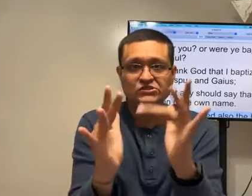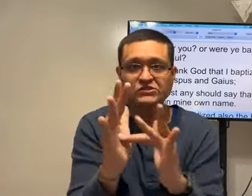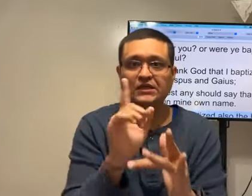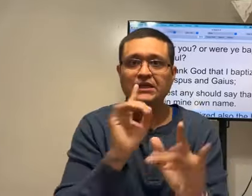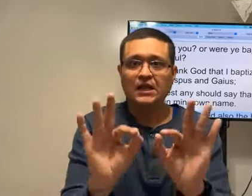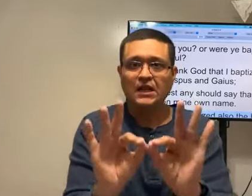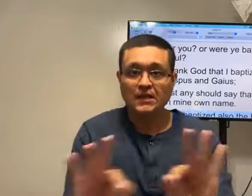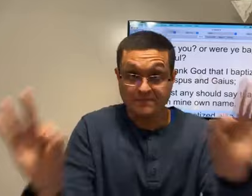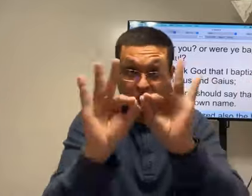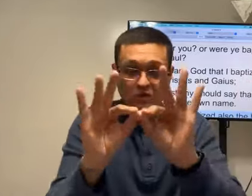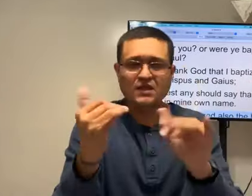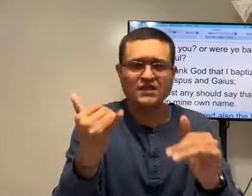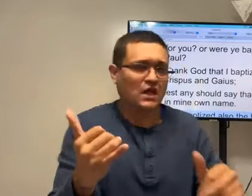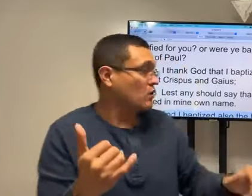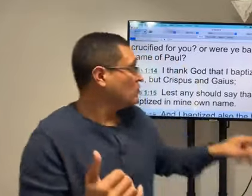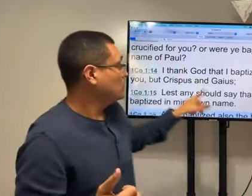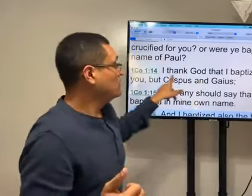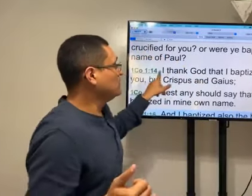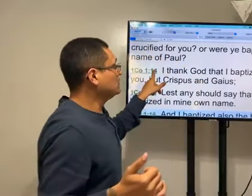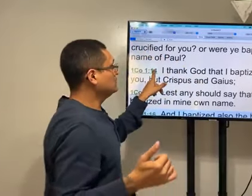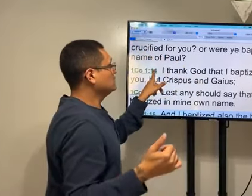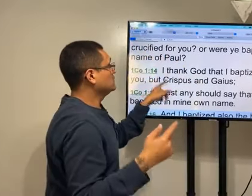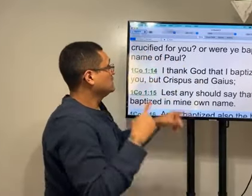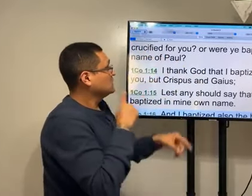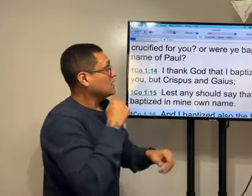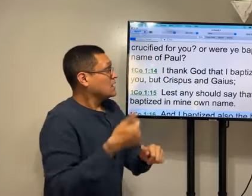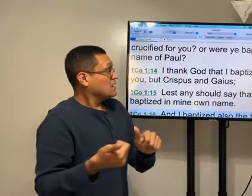He knew the name Jesus was very important.